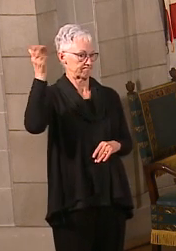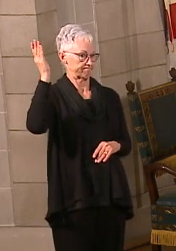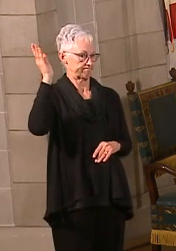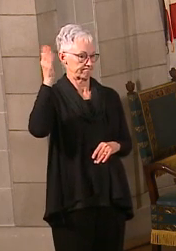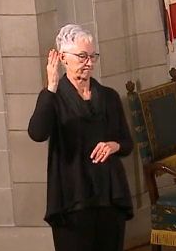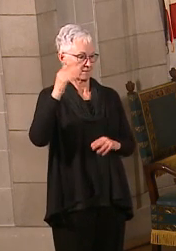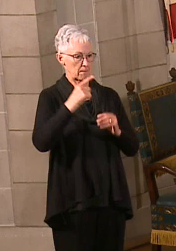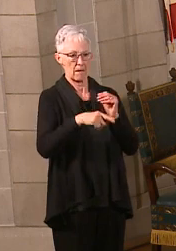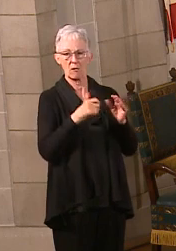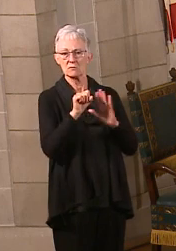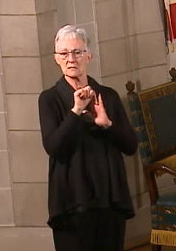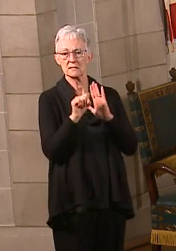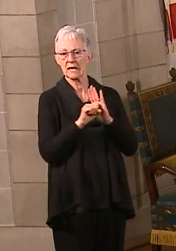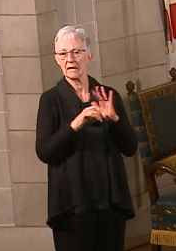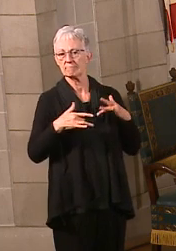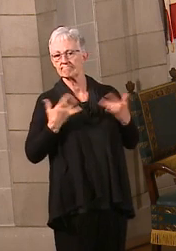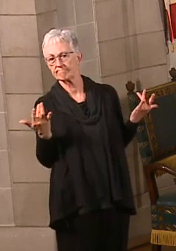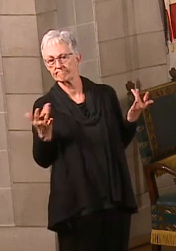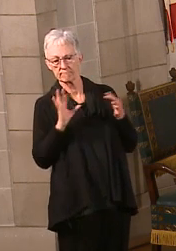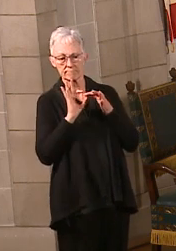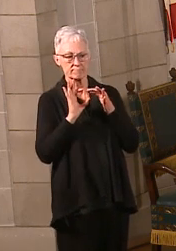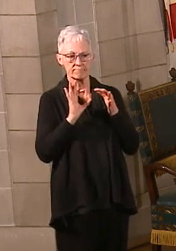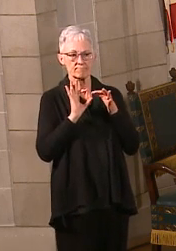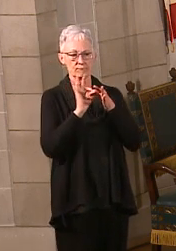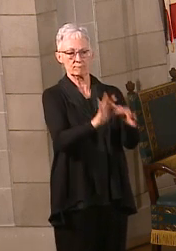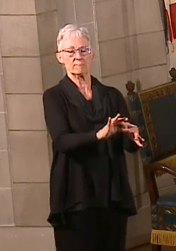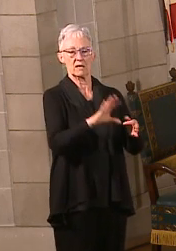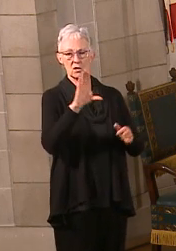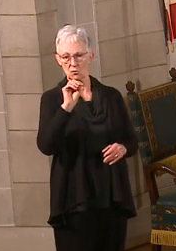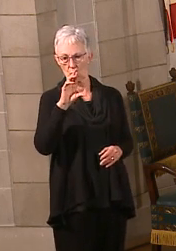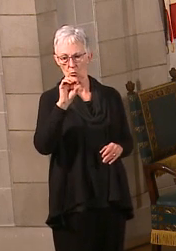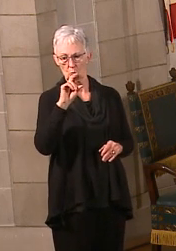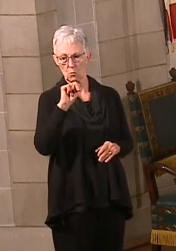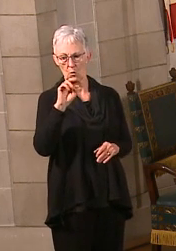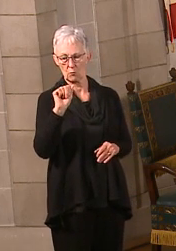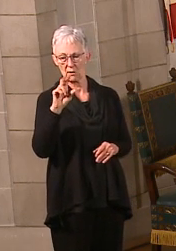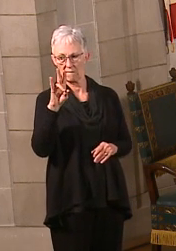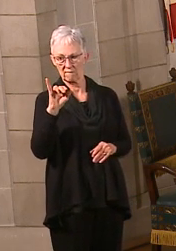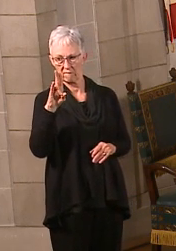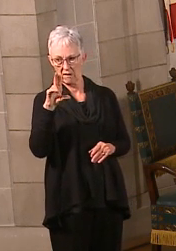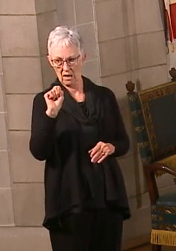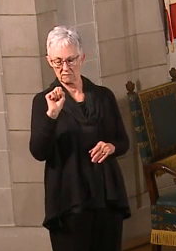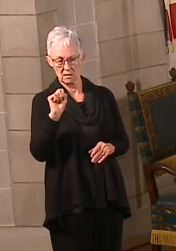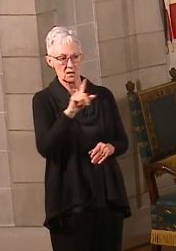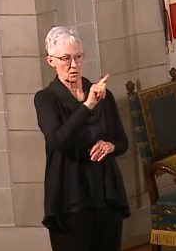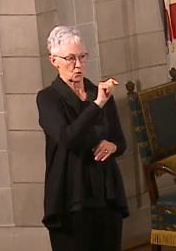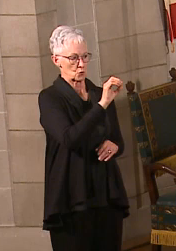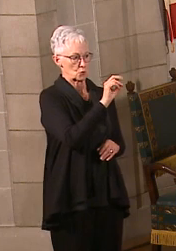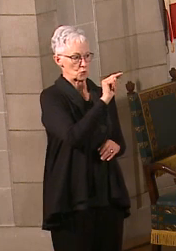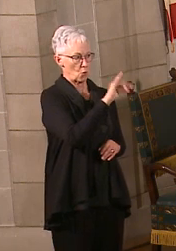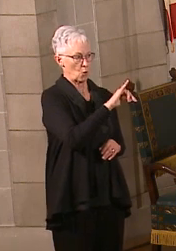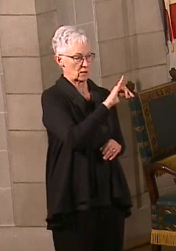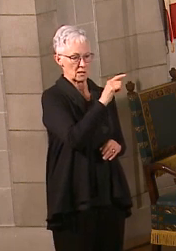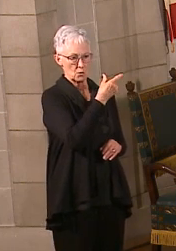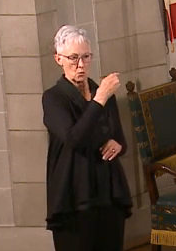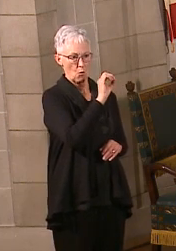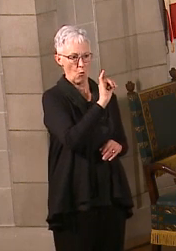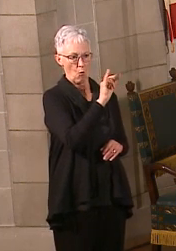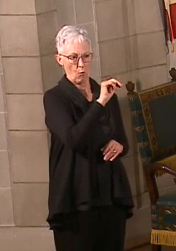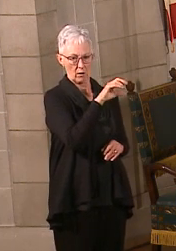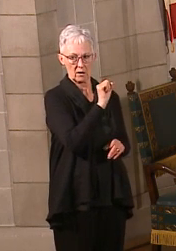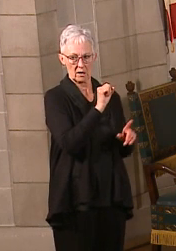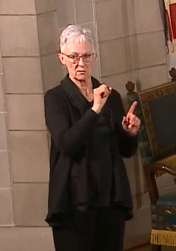what the state is doing with regard to coronavirus here in our state. I'll be joined by Tony Goins, who's our Director for Economic Development, talking about the Small